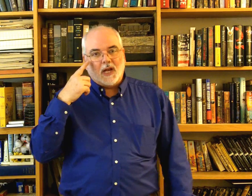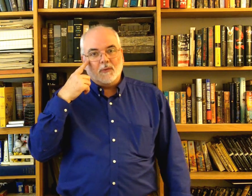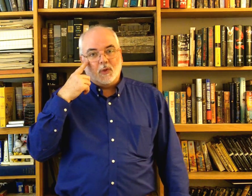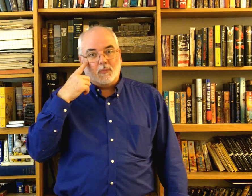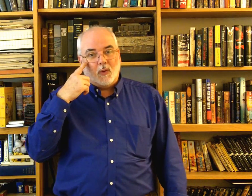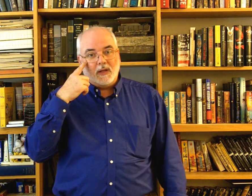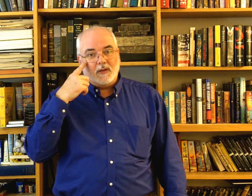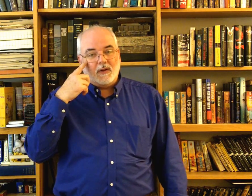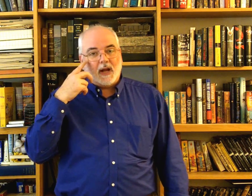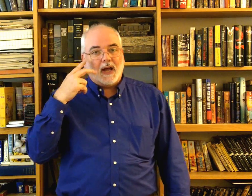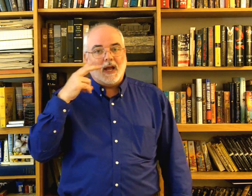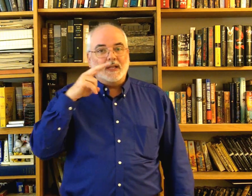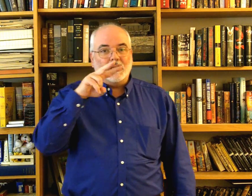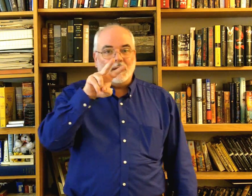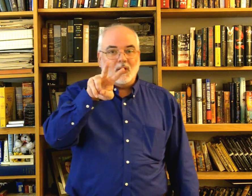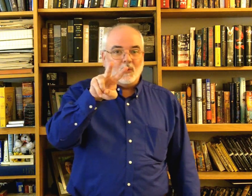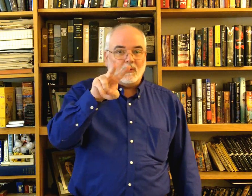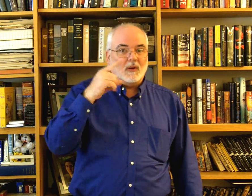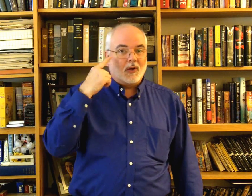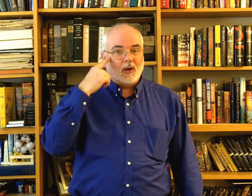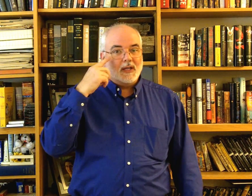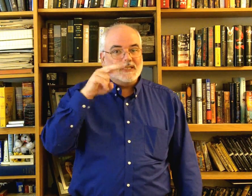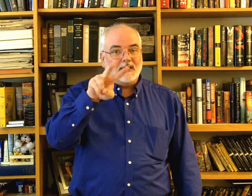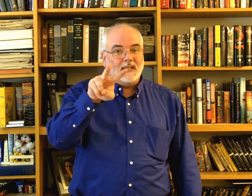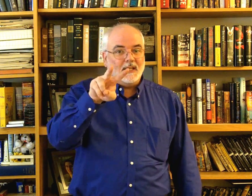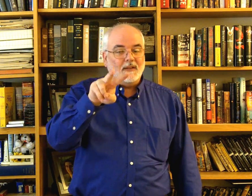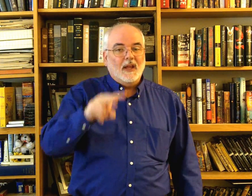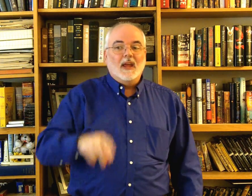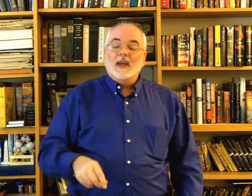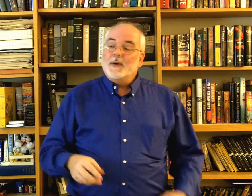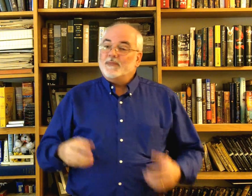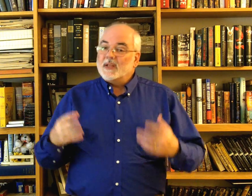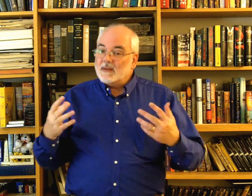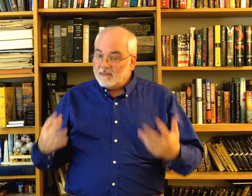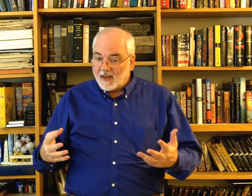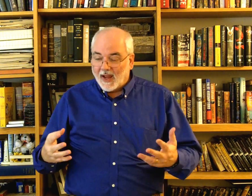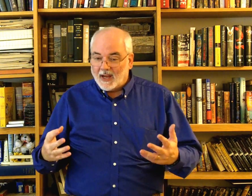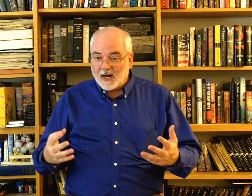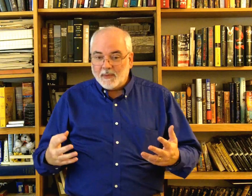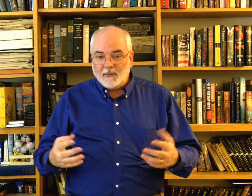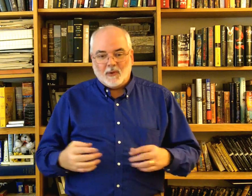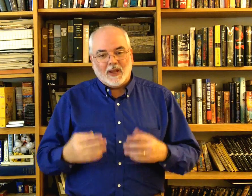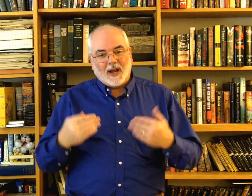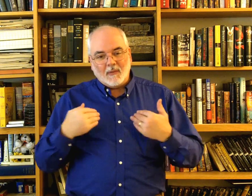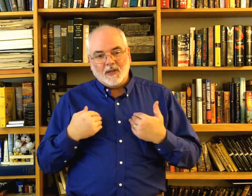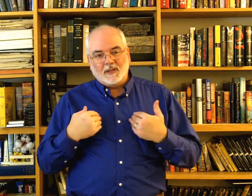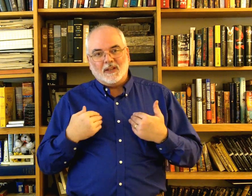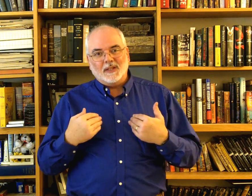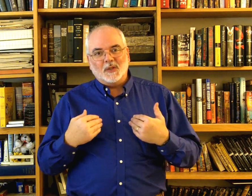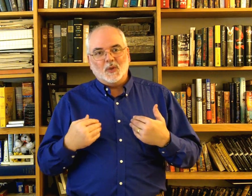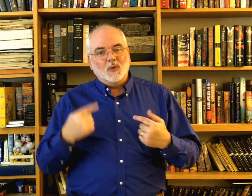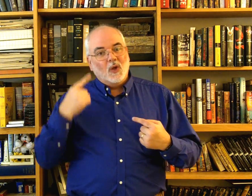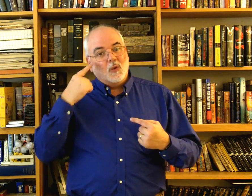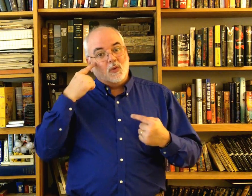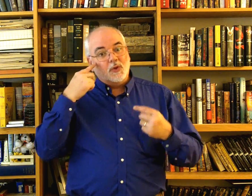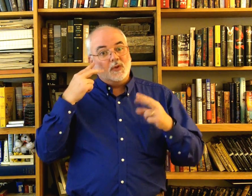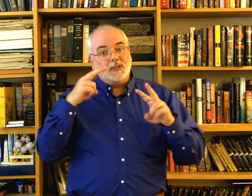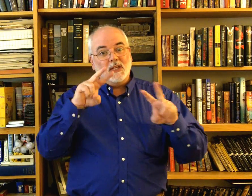oftentimes you'll point to your eyes and then go, see. A lot of people, and I'm guilty of this too, will do see with